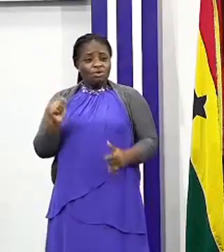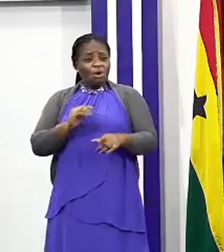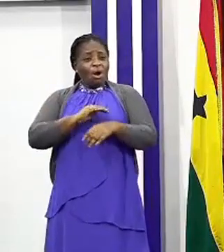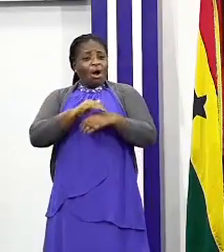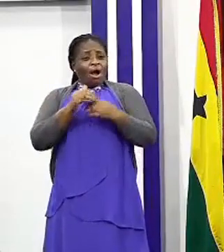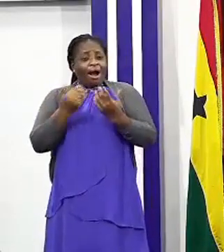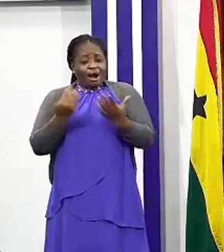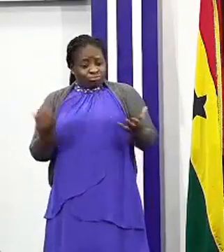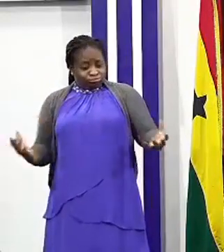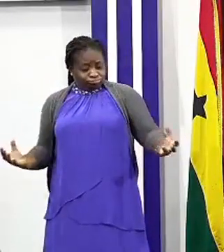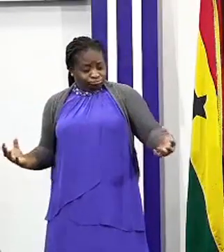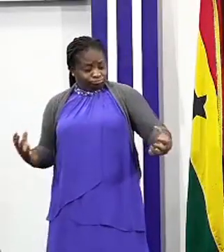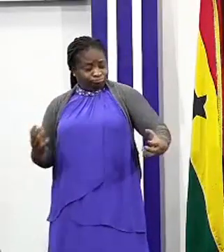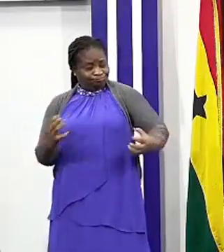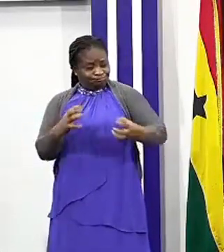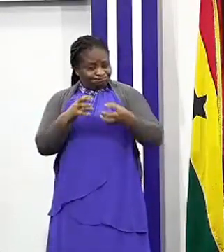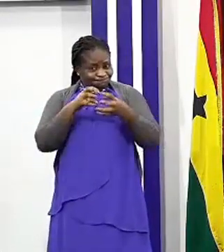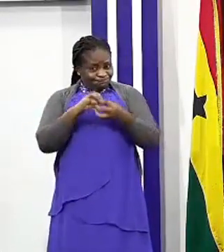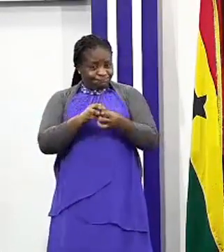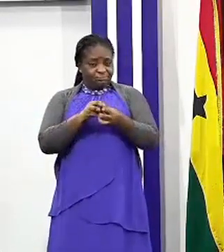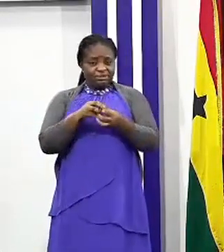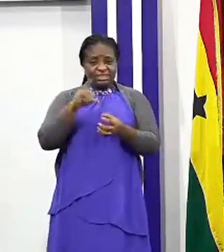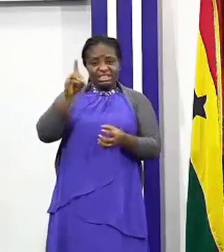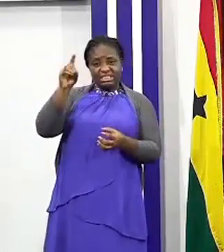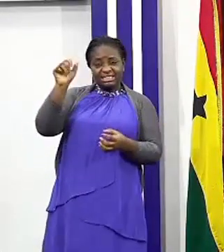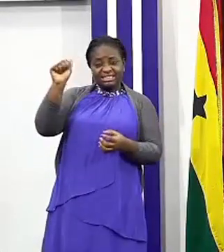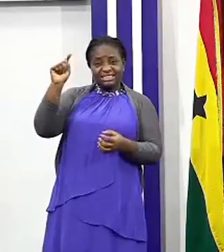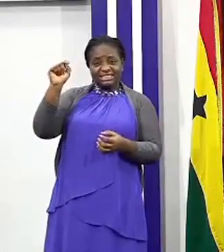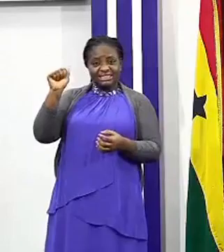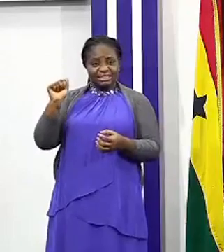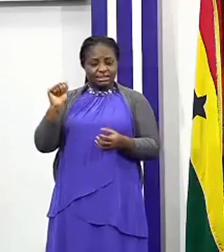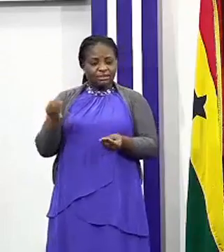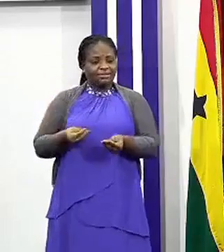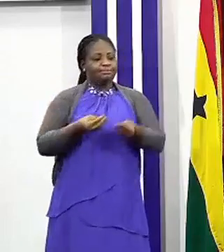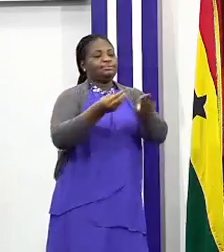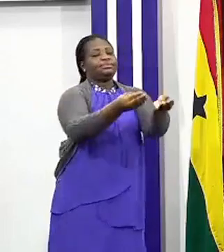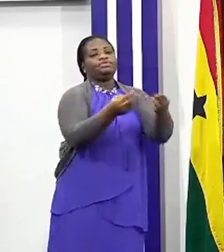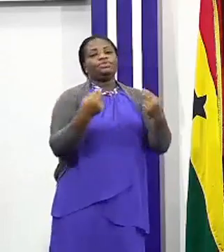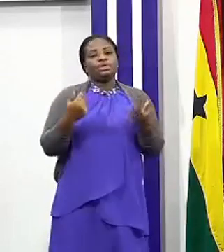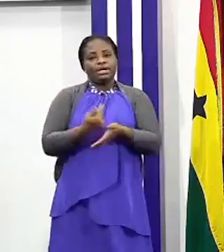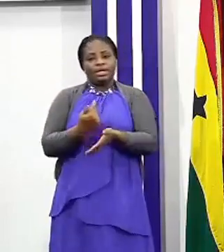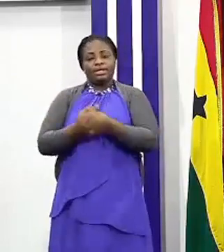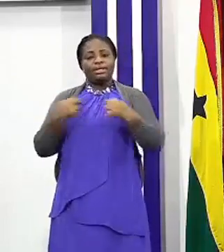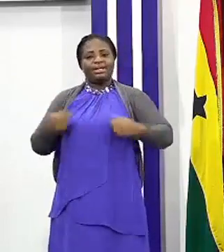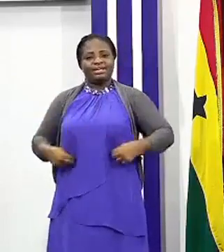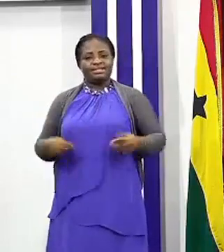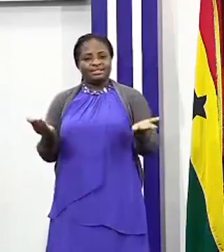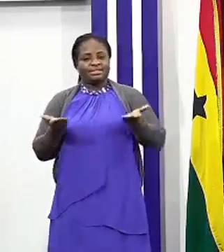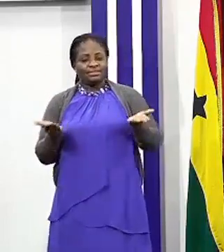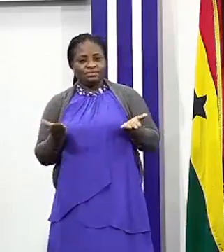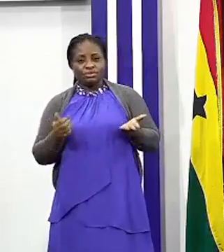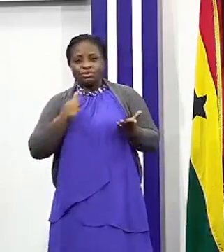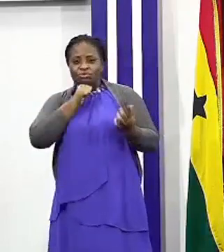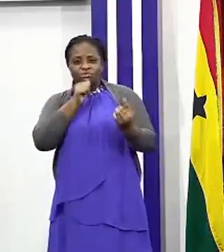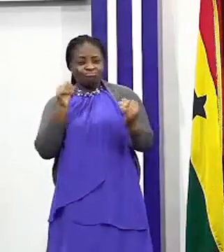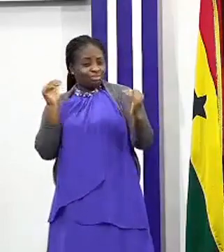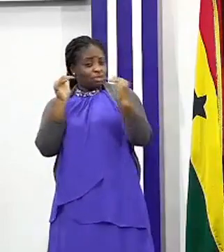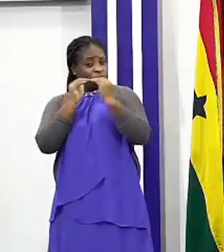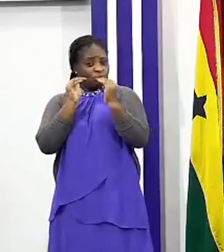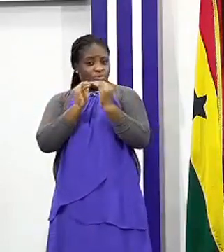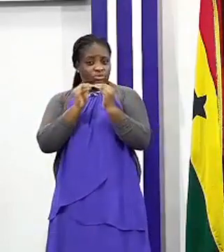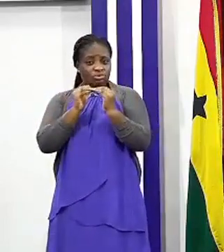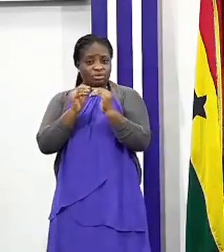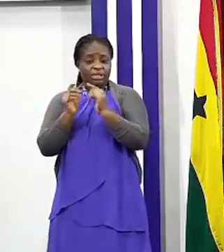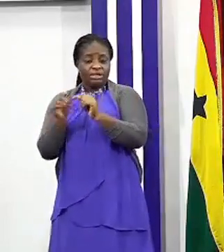to accumulate all the data at a specific time point and then present to you. That is not directly equal to the rate of